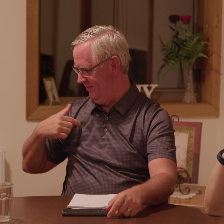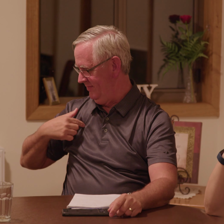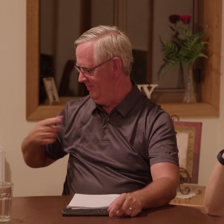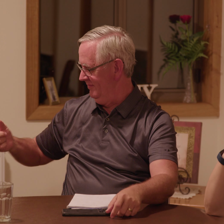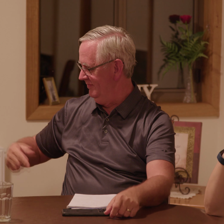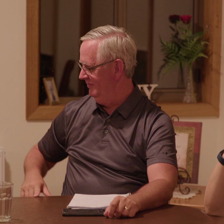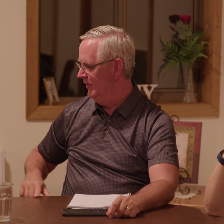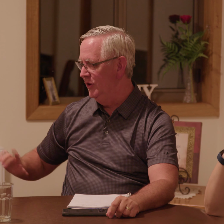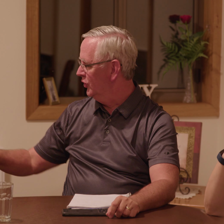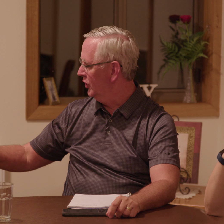Oh,